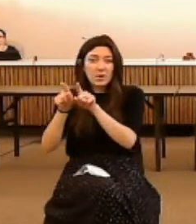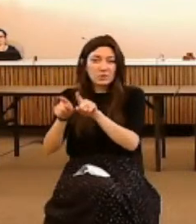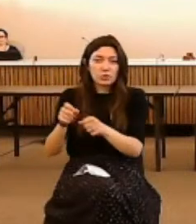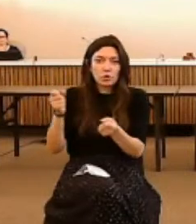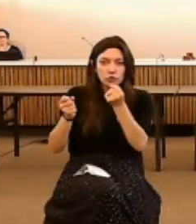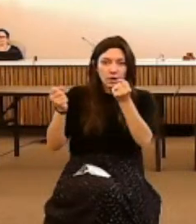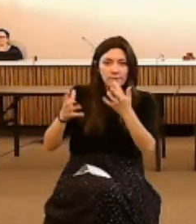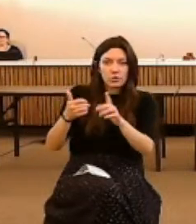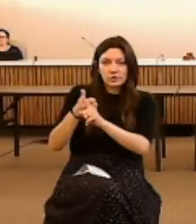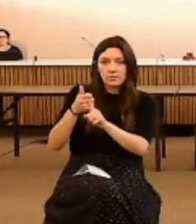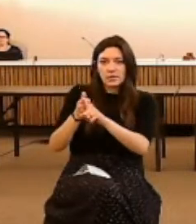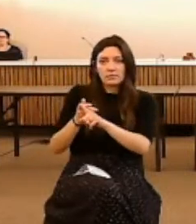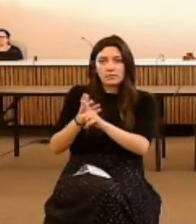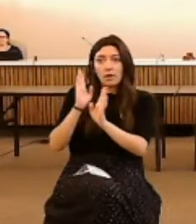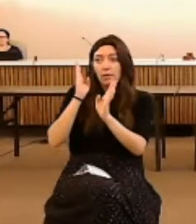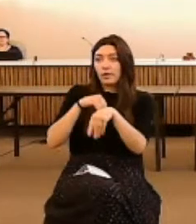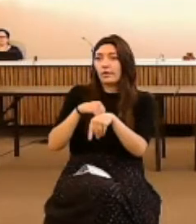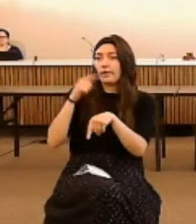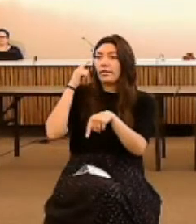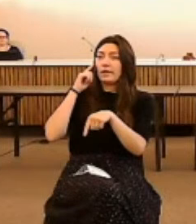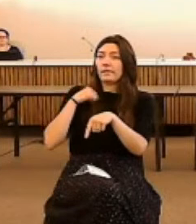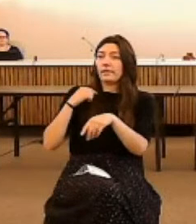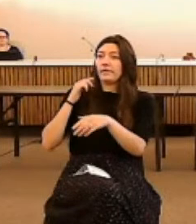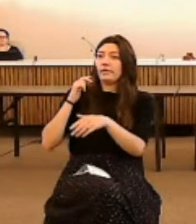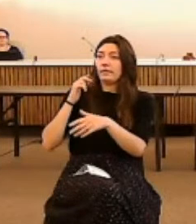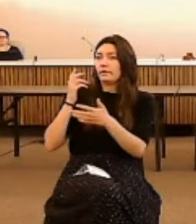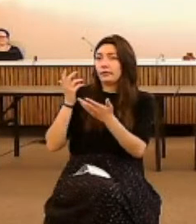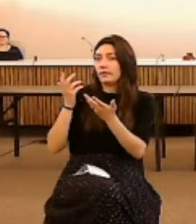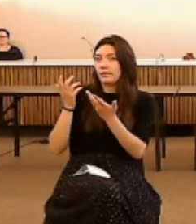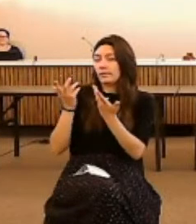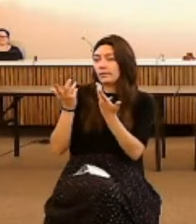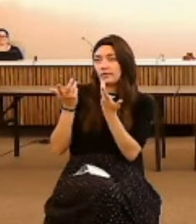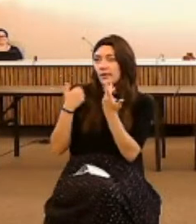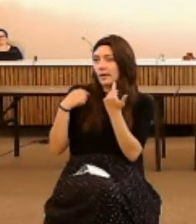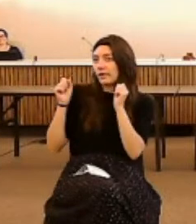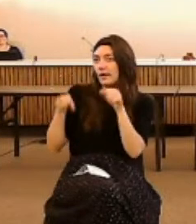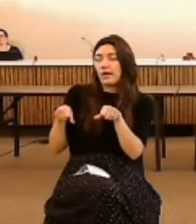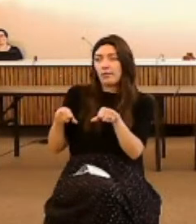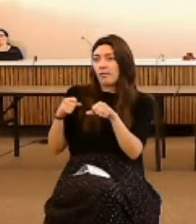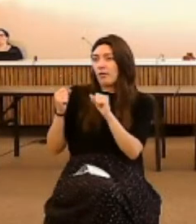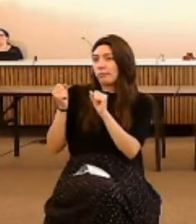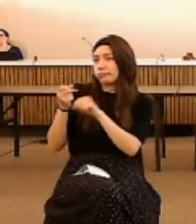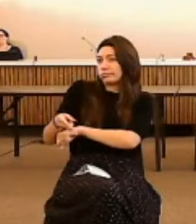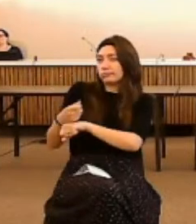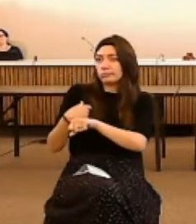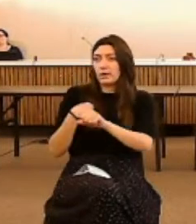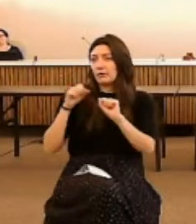a tendency to think that they're stoptionals. So.